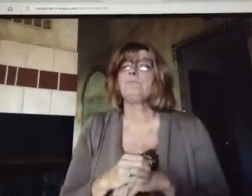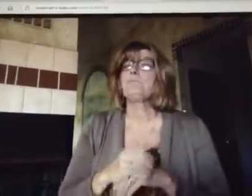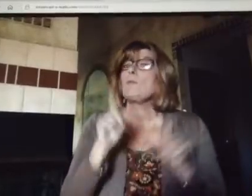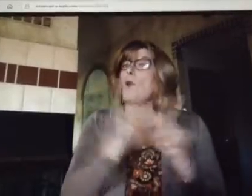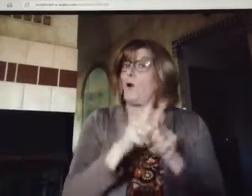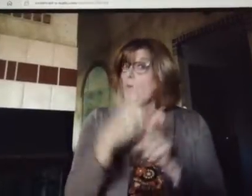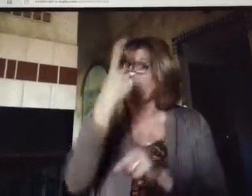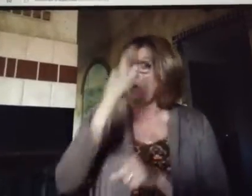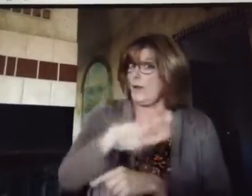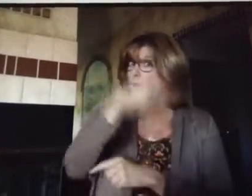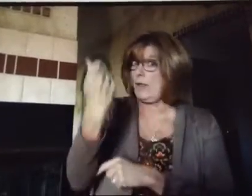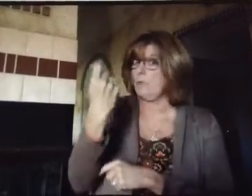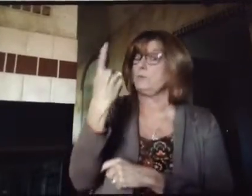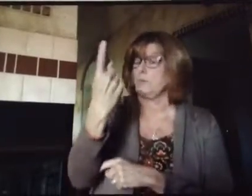ask people for help.